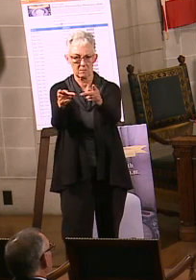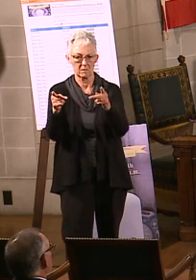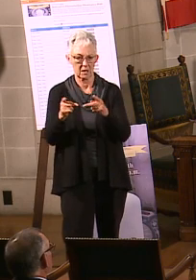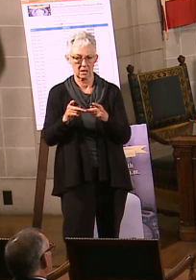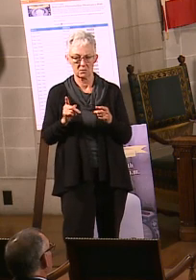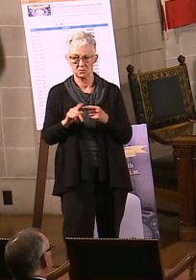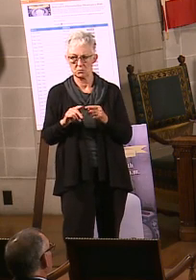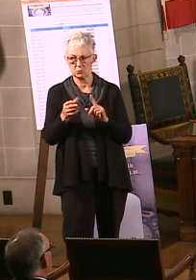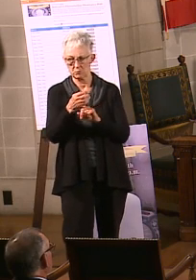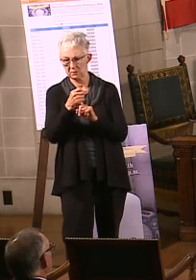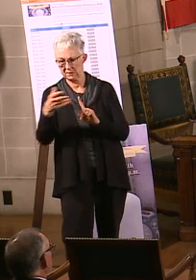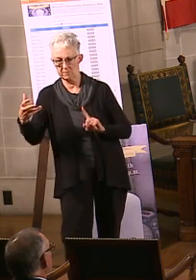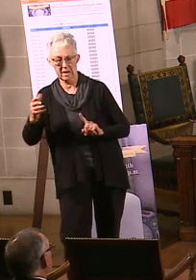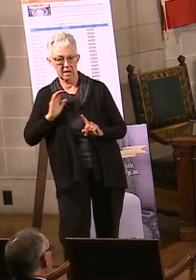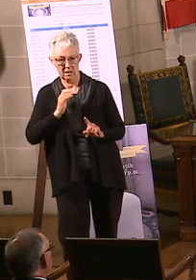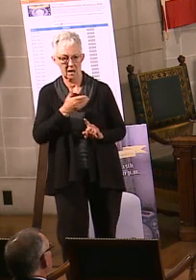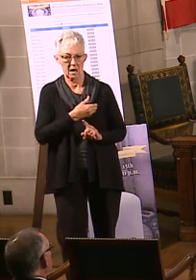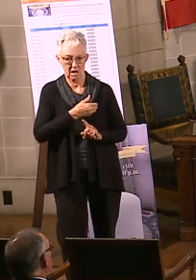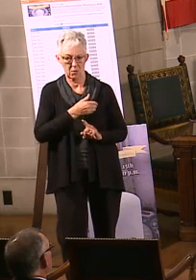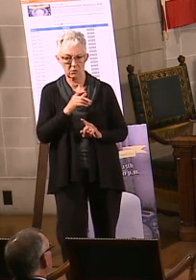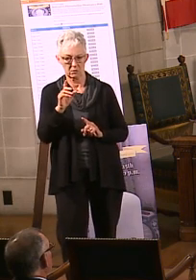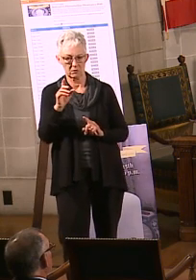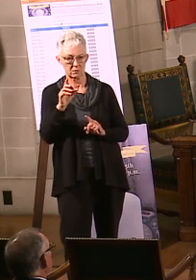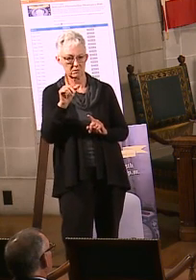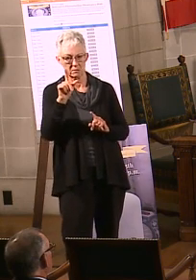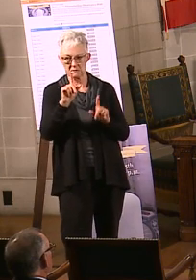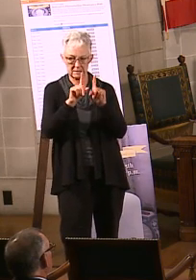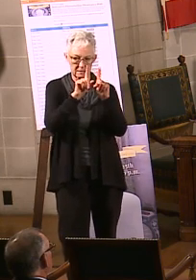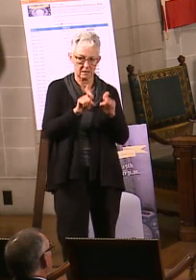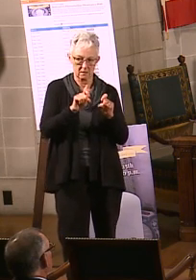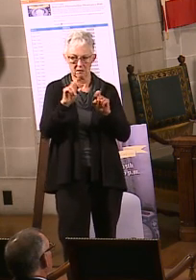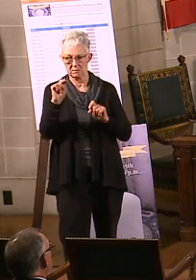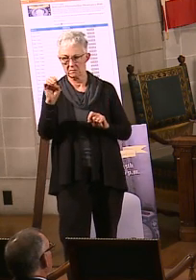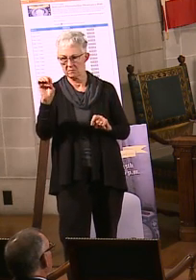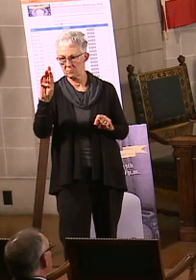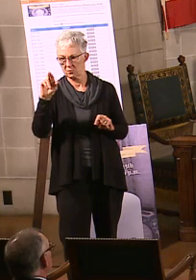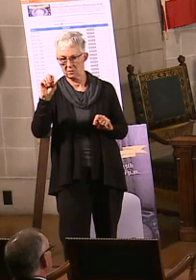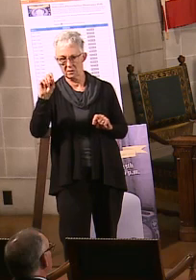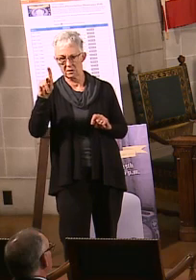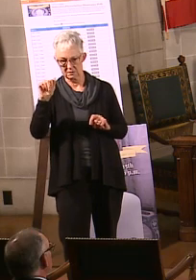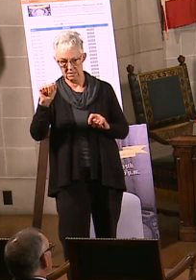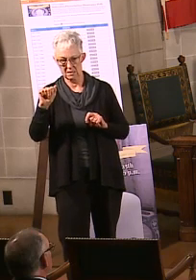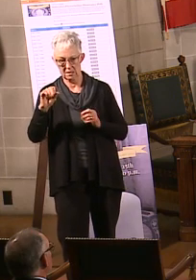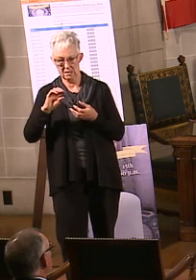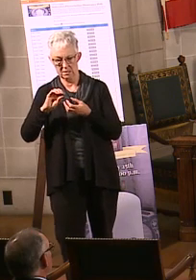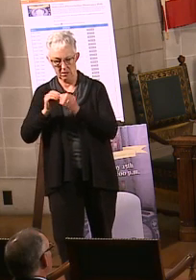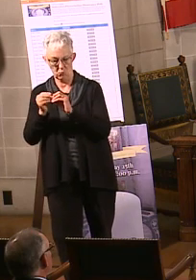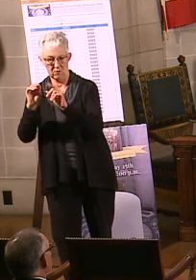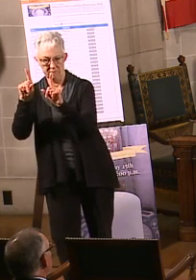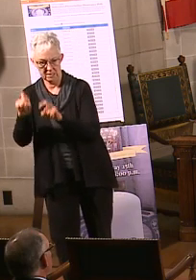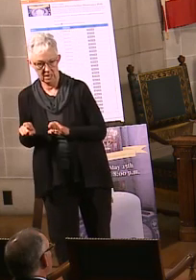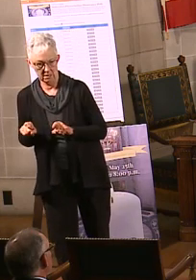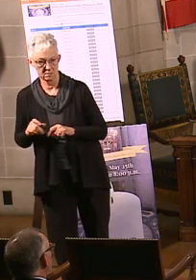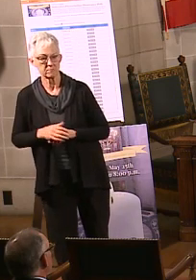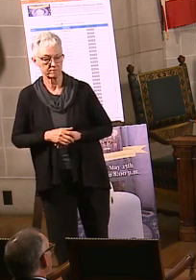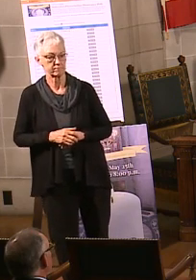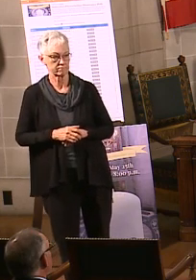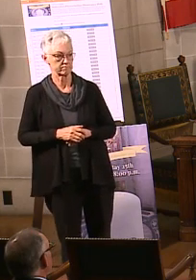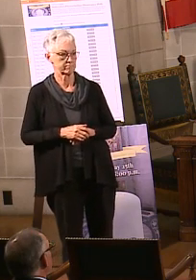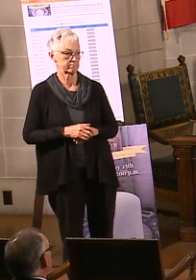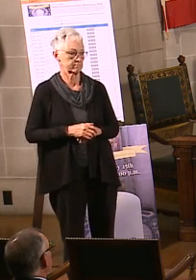with those two organizations directly about how we can do more testing for our communities in North and South Omaha. So